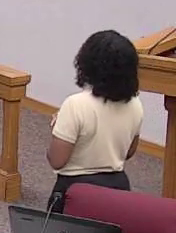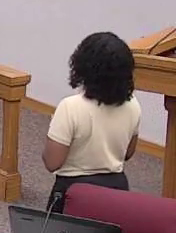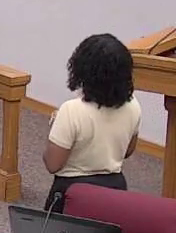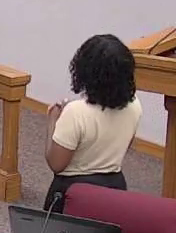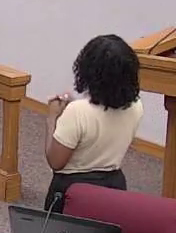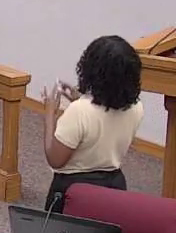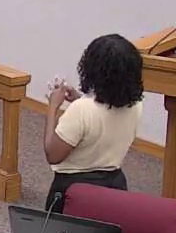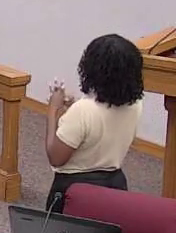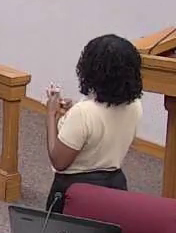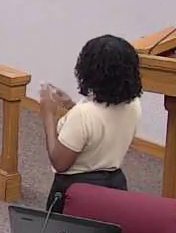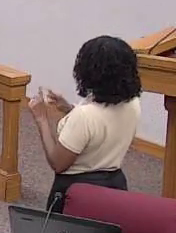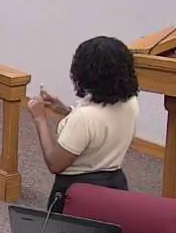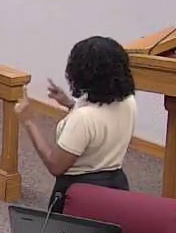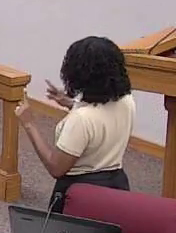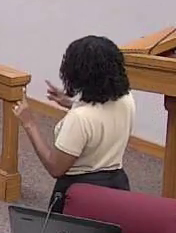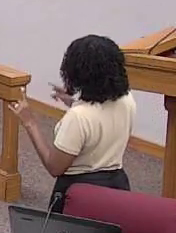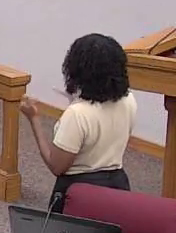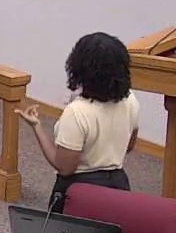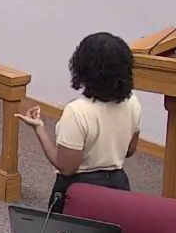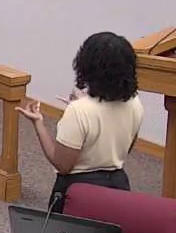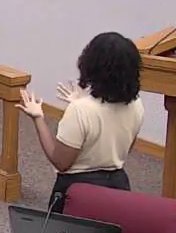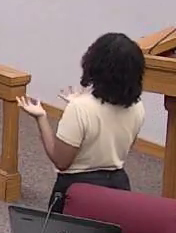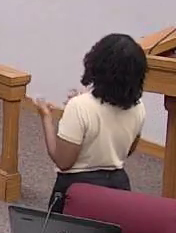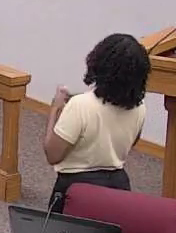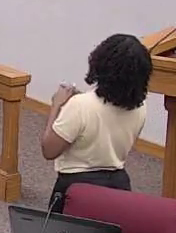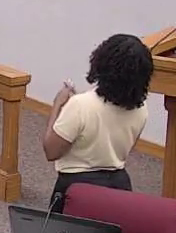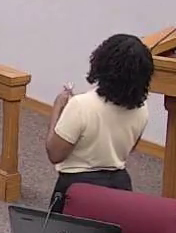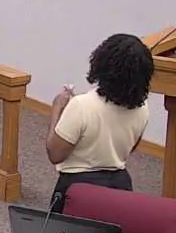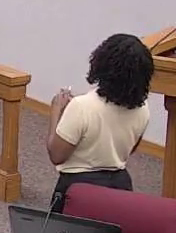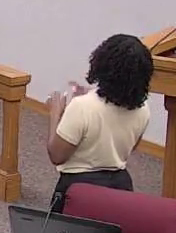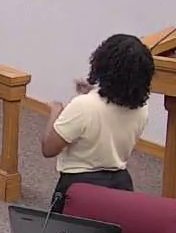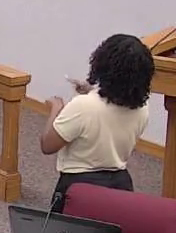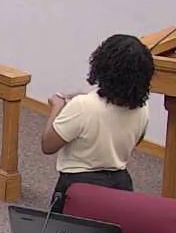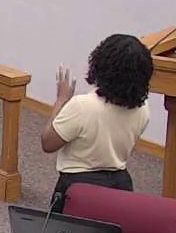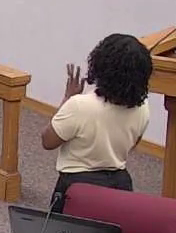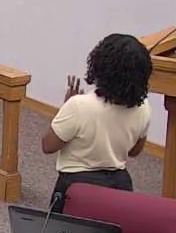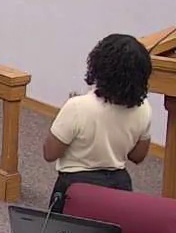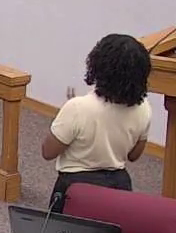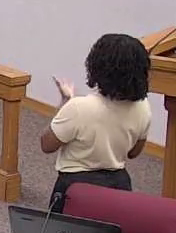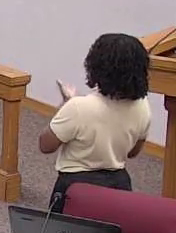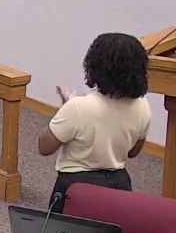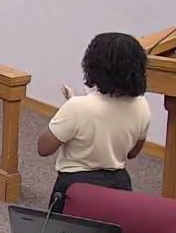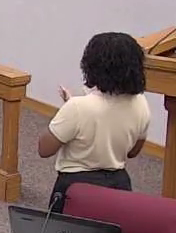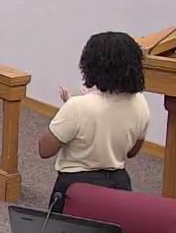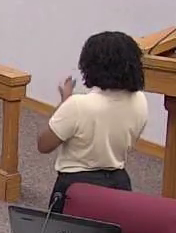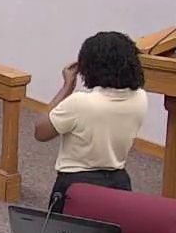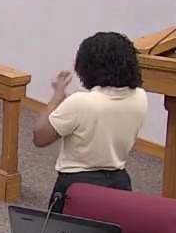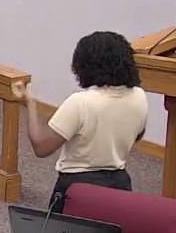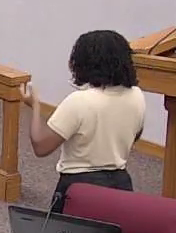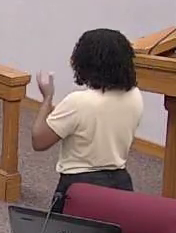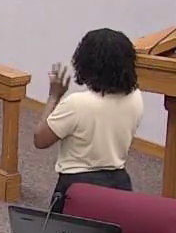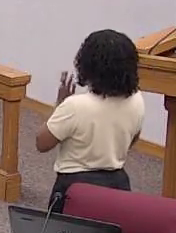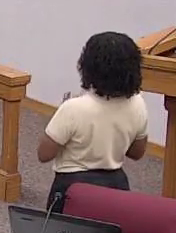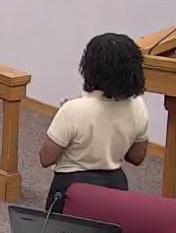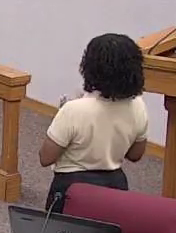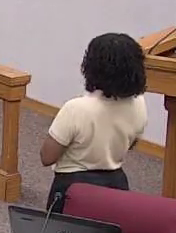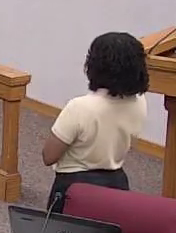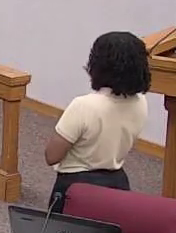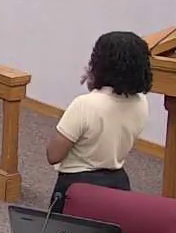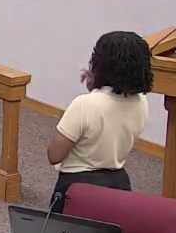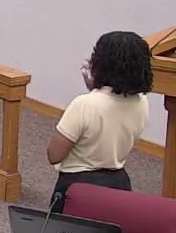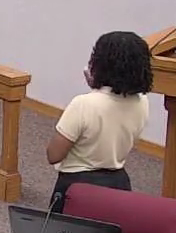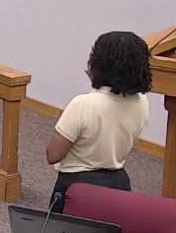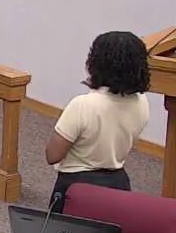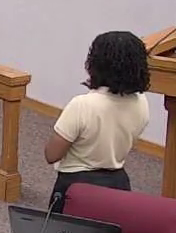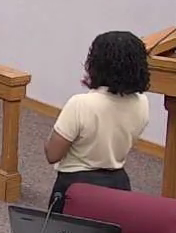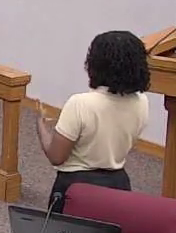Today we wanted to have the National Weather Service give us their weather update and allow everybody to see it because Tropical Storm Beta has been